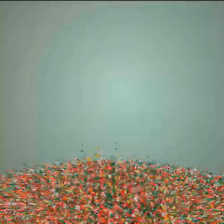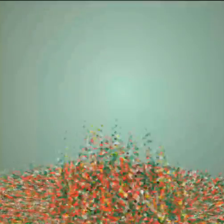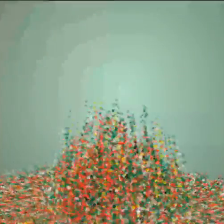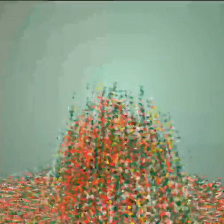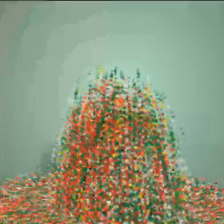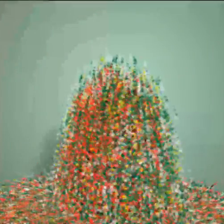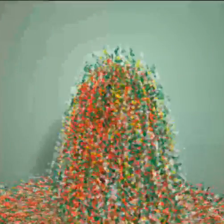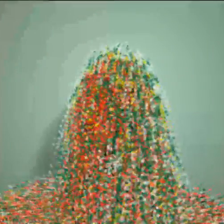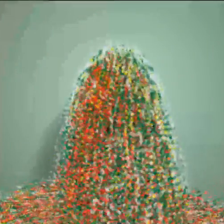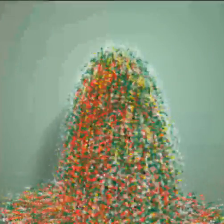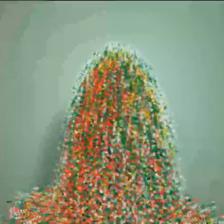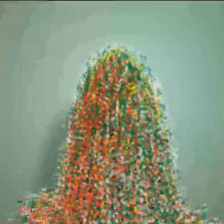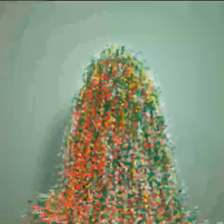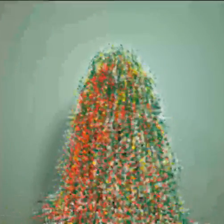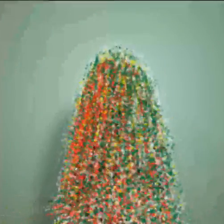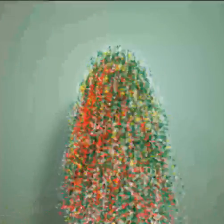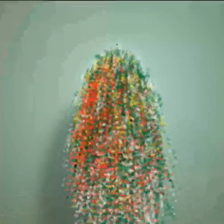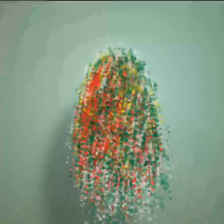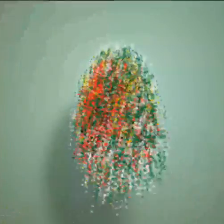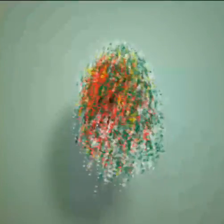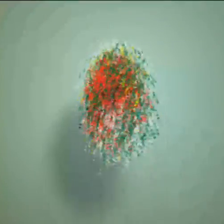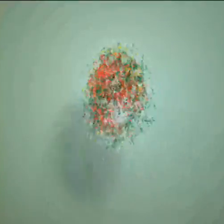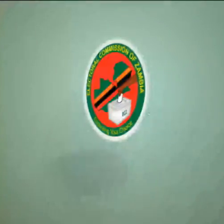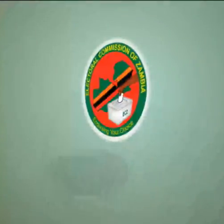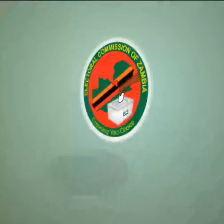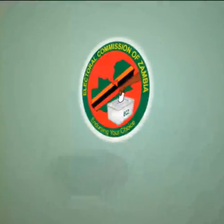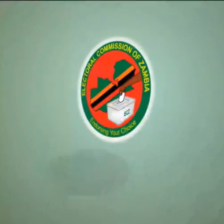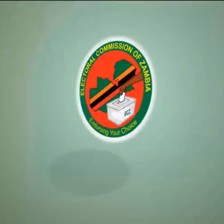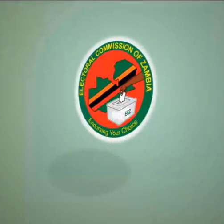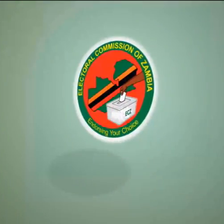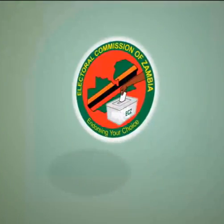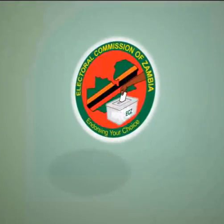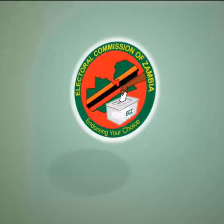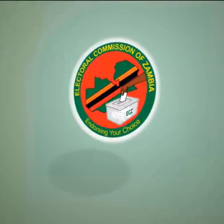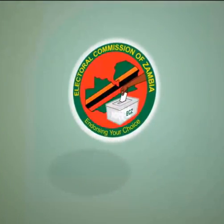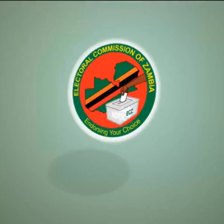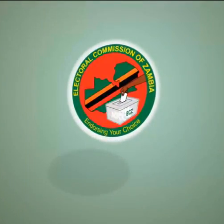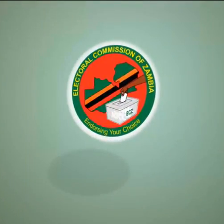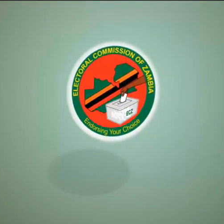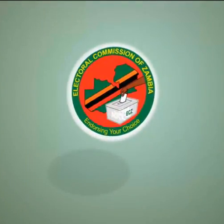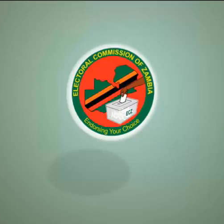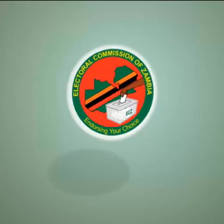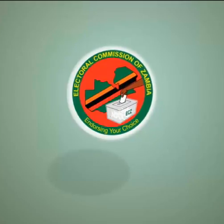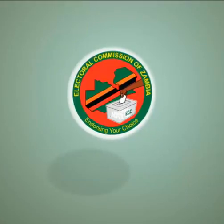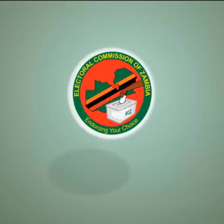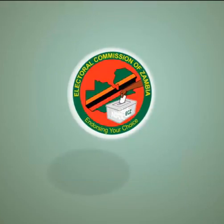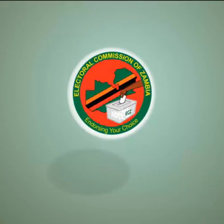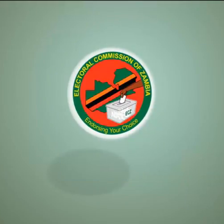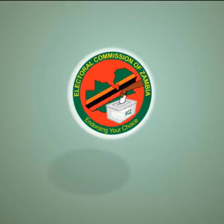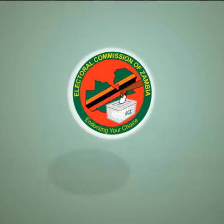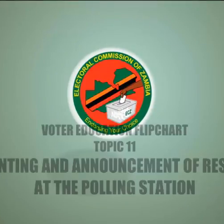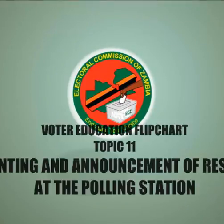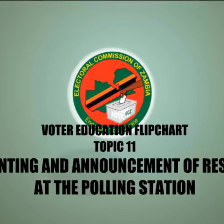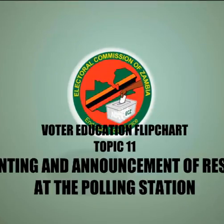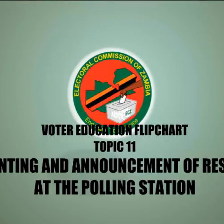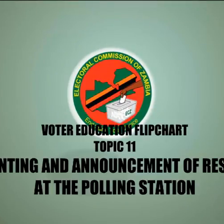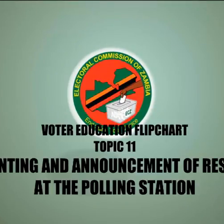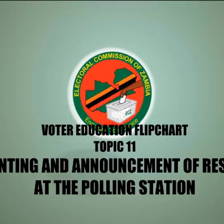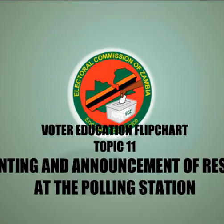It's alright. It is your fault. It is your choice.